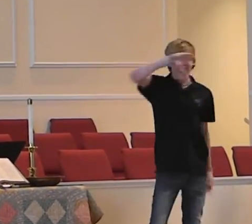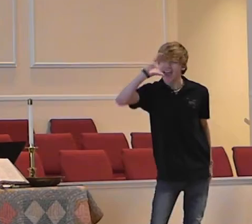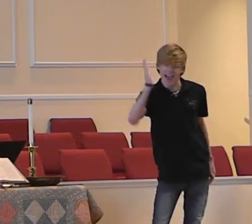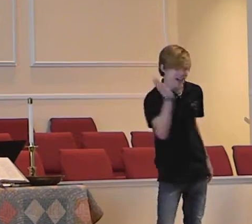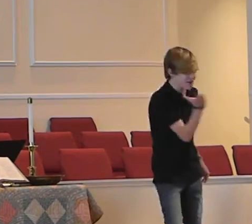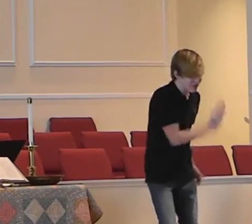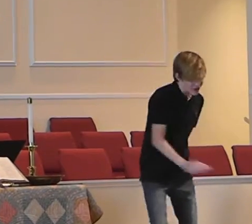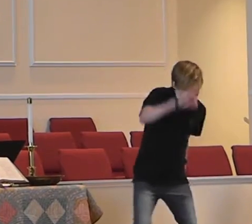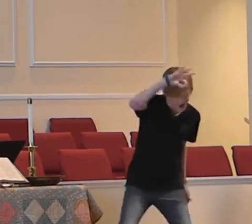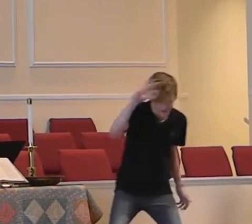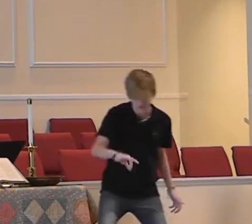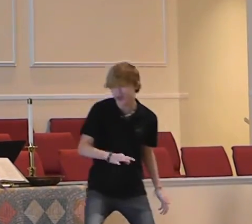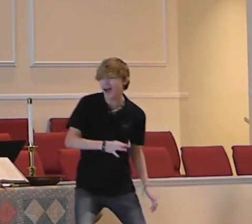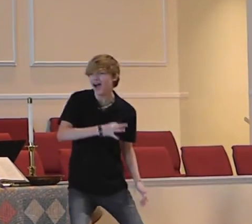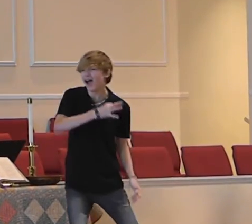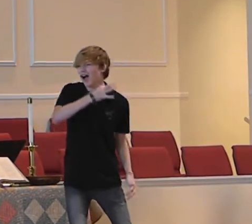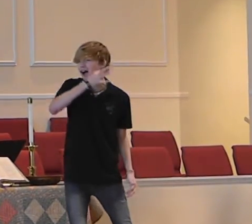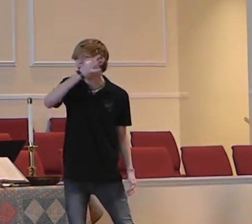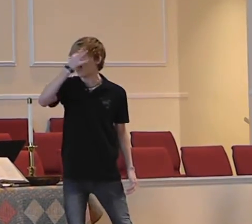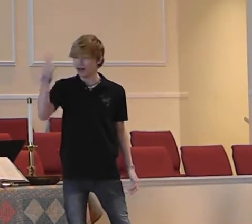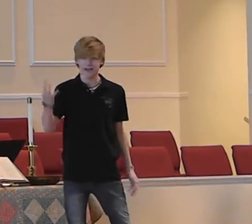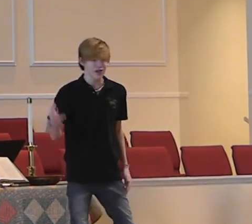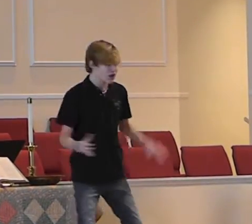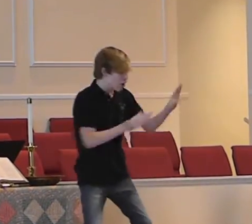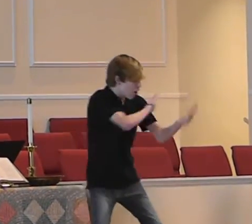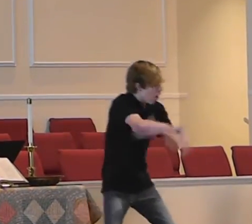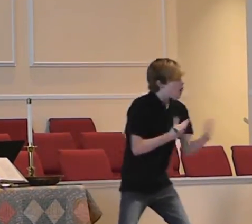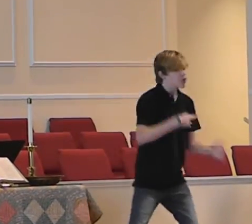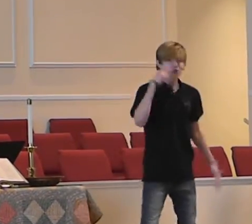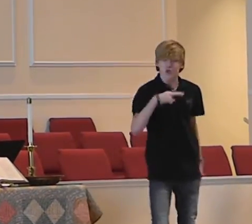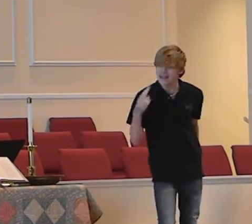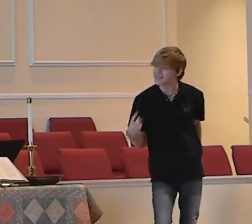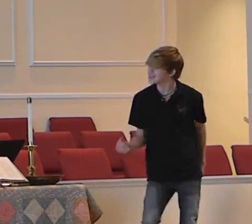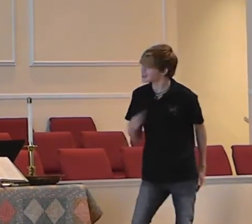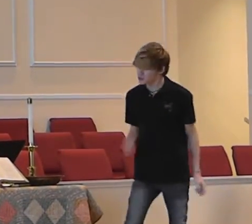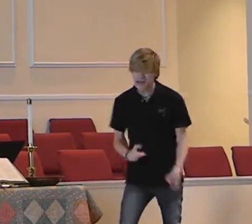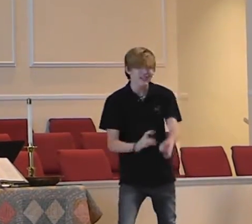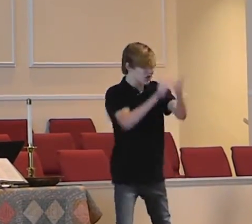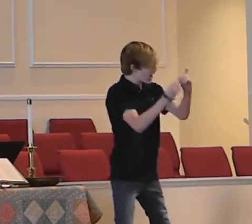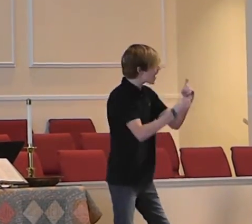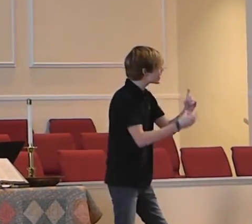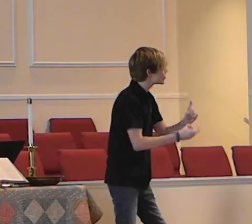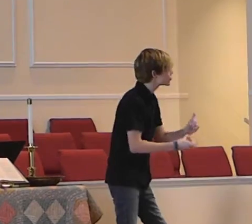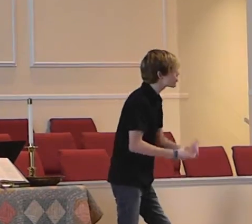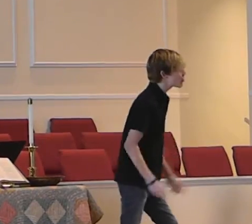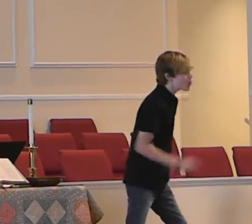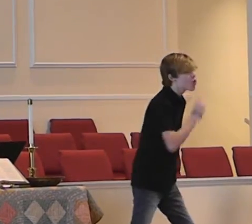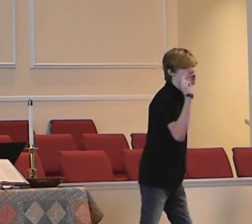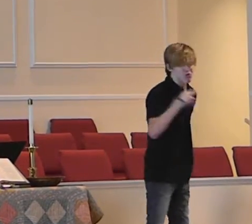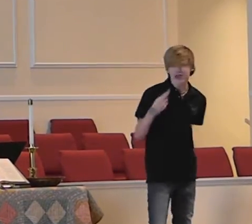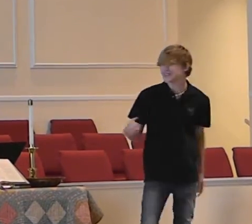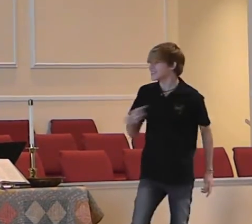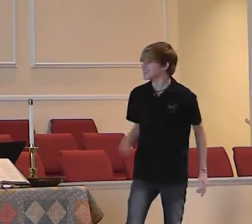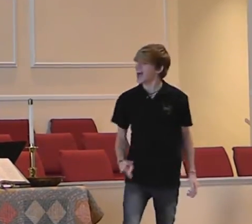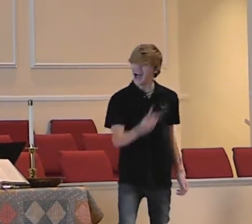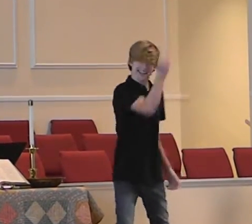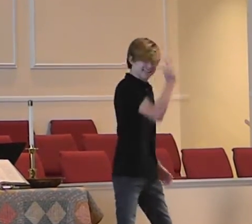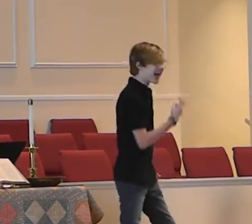never find All the reasons we change The reasons I